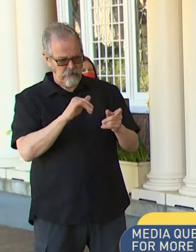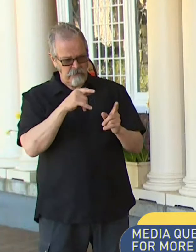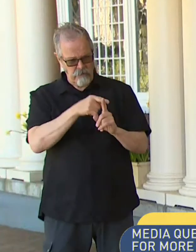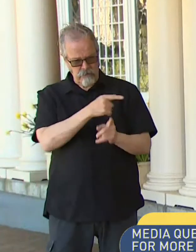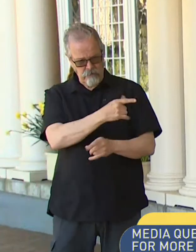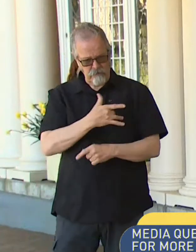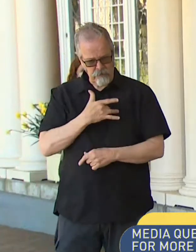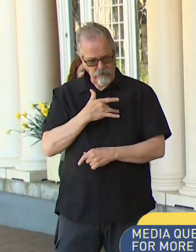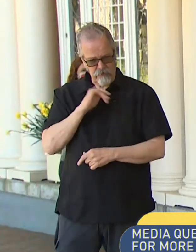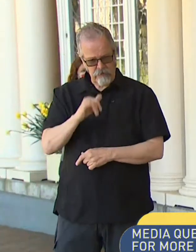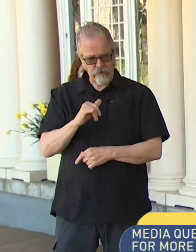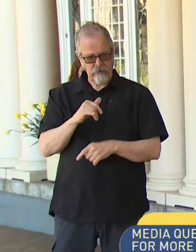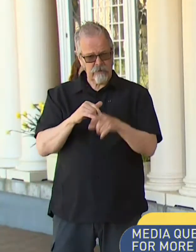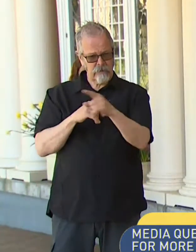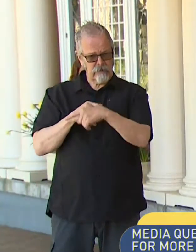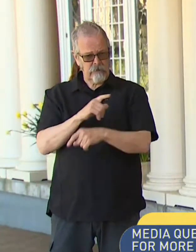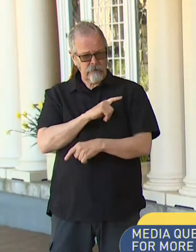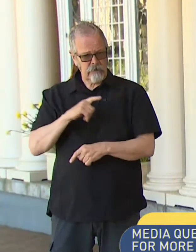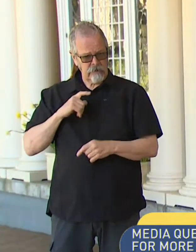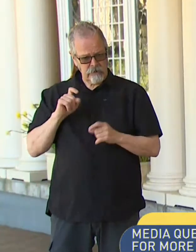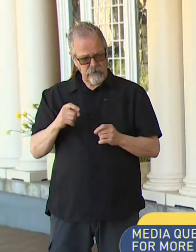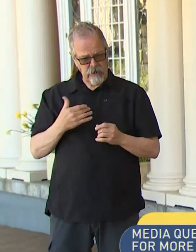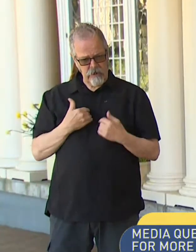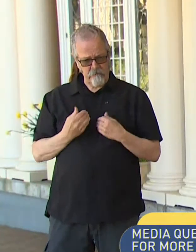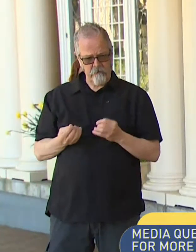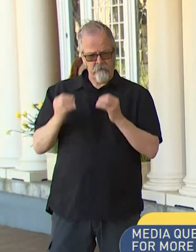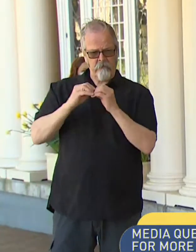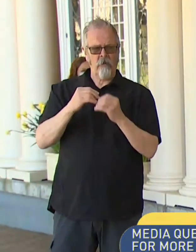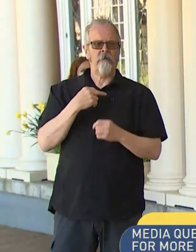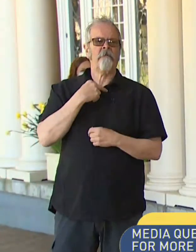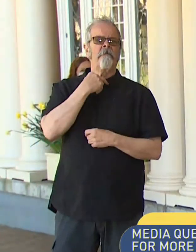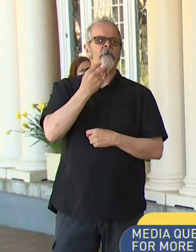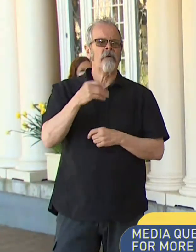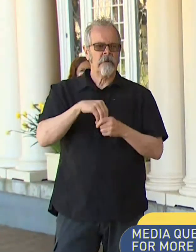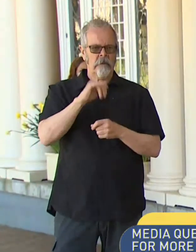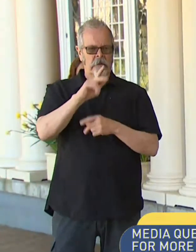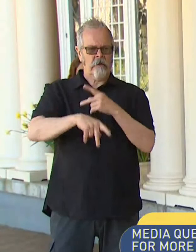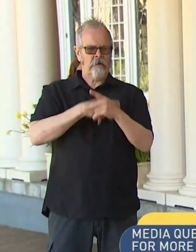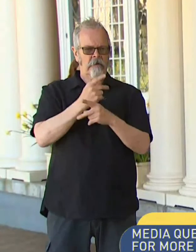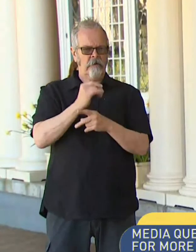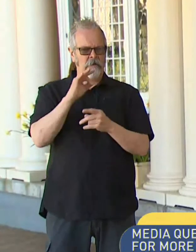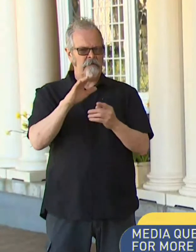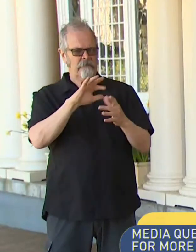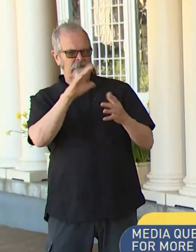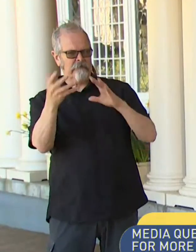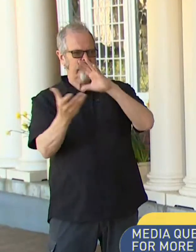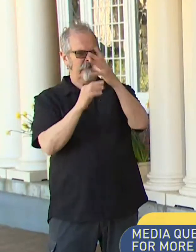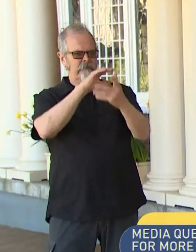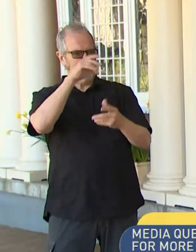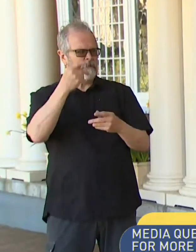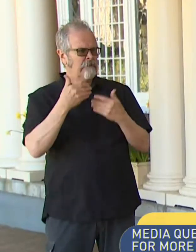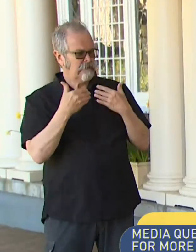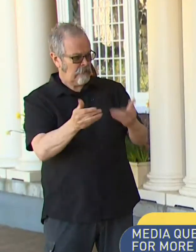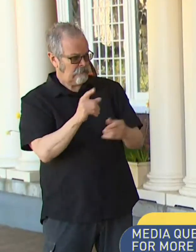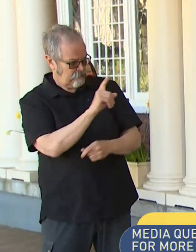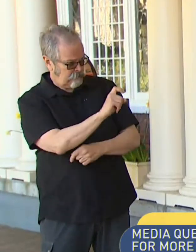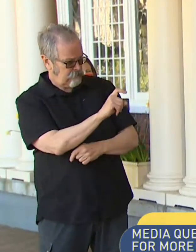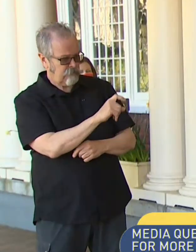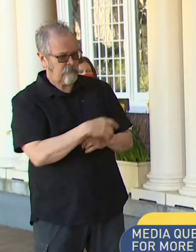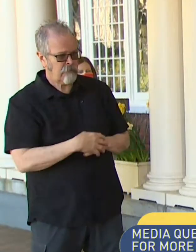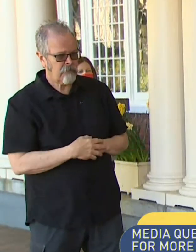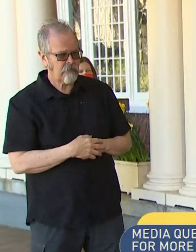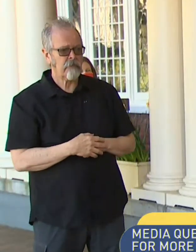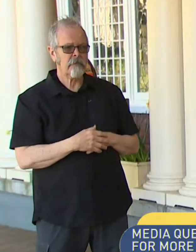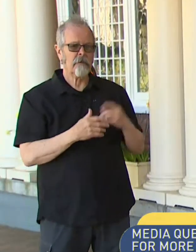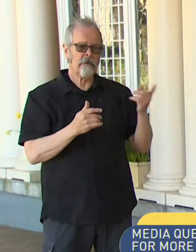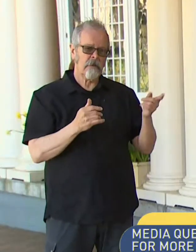of a voice in these sort of proclamations and such going forward. Well, the legislators do have a